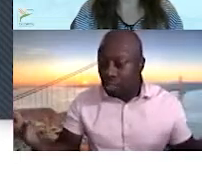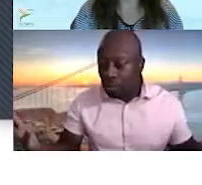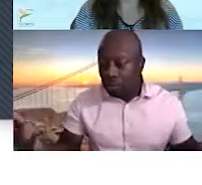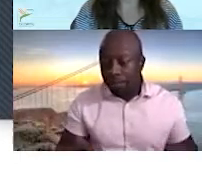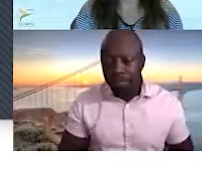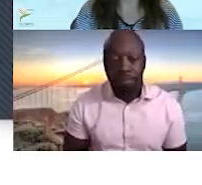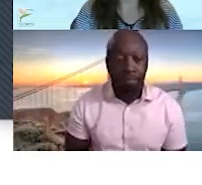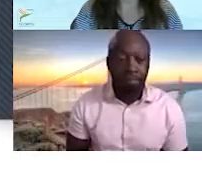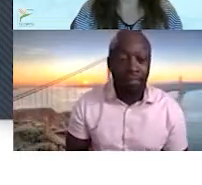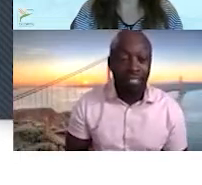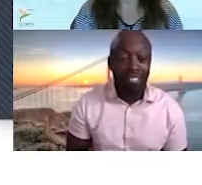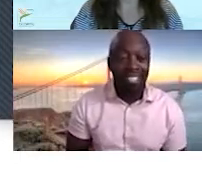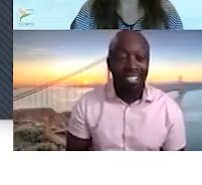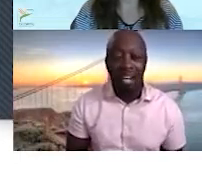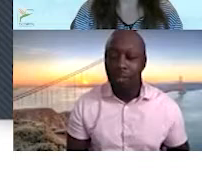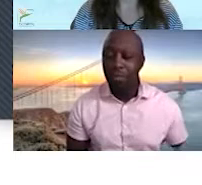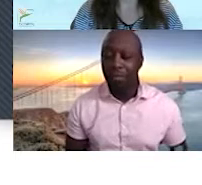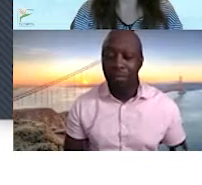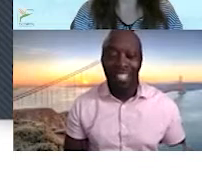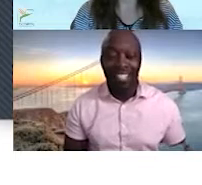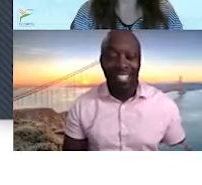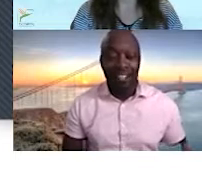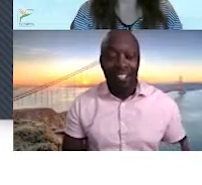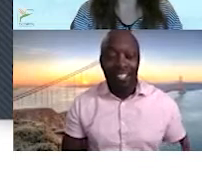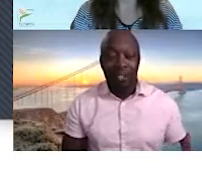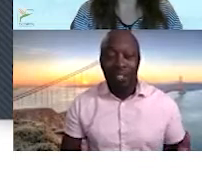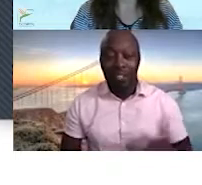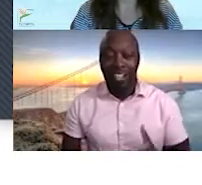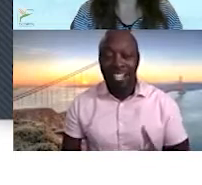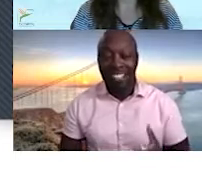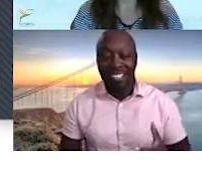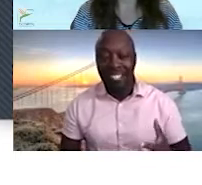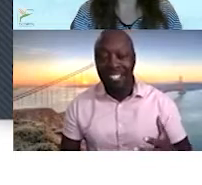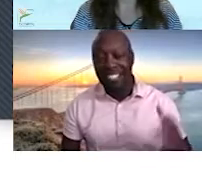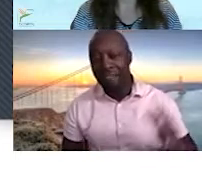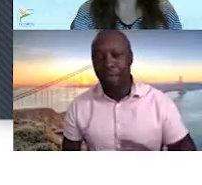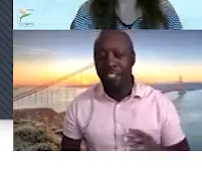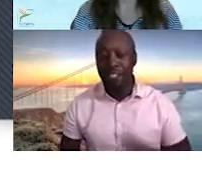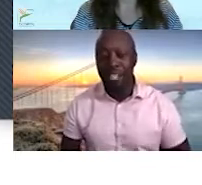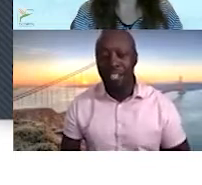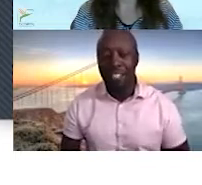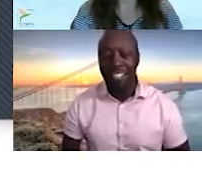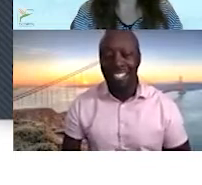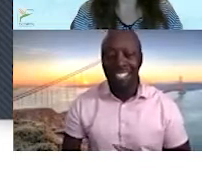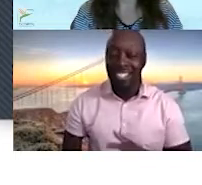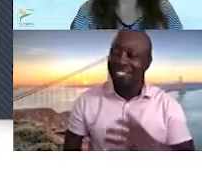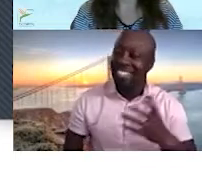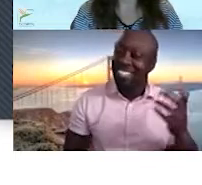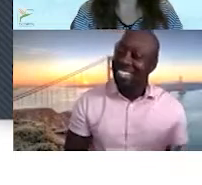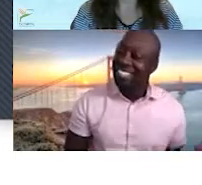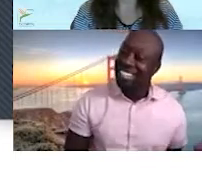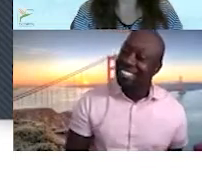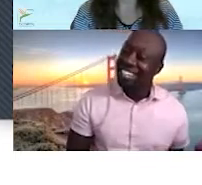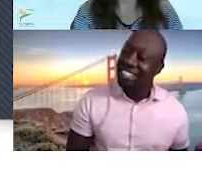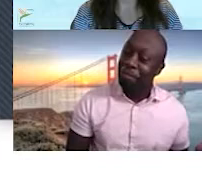education in school. I always wondered why schools start at, let's say, 4 years or 5 years if they didn't